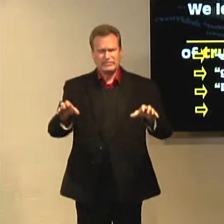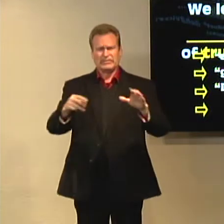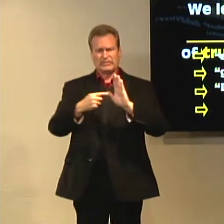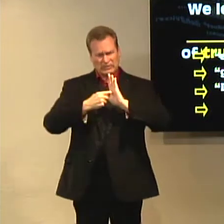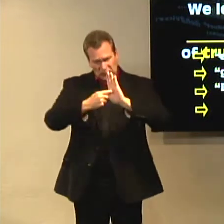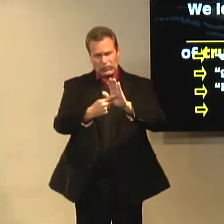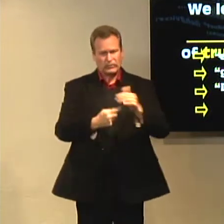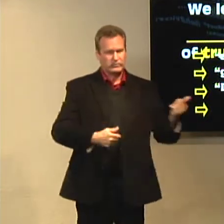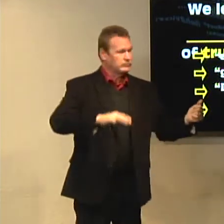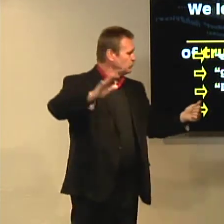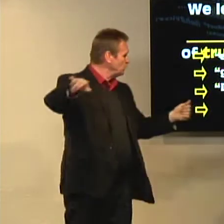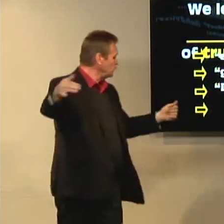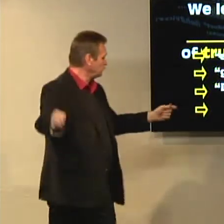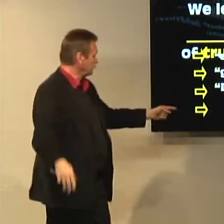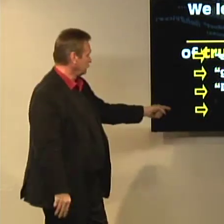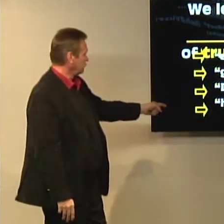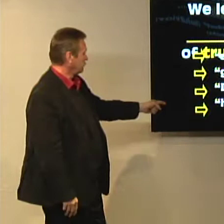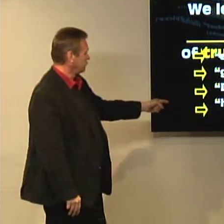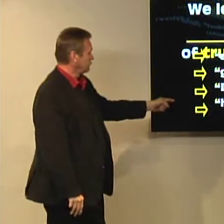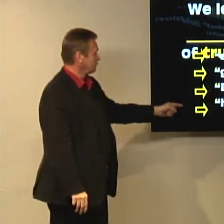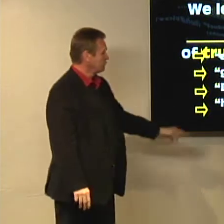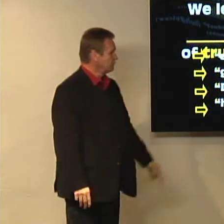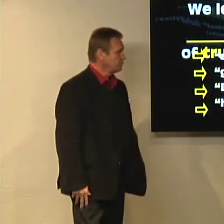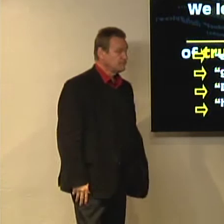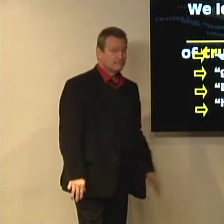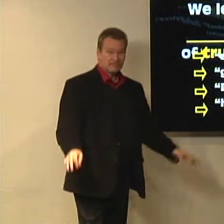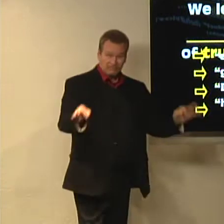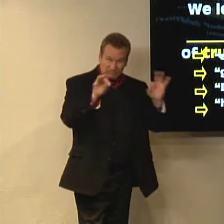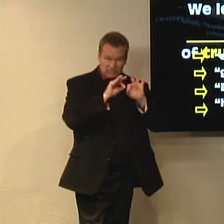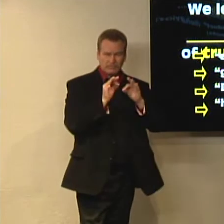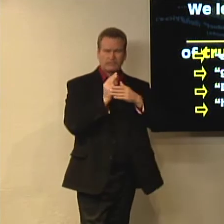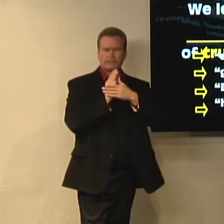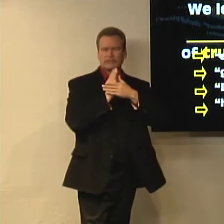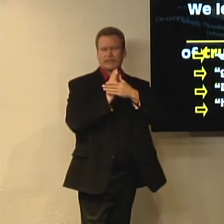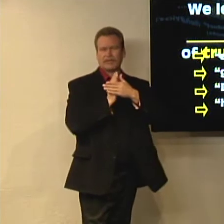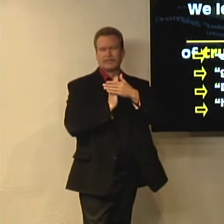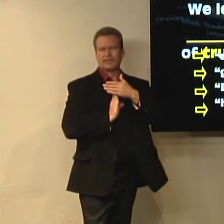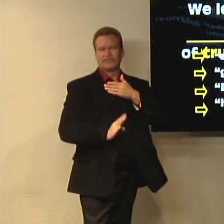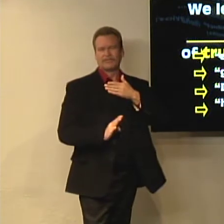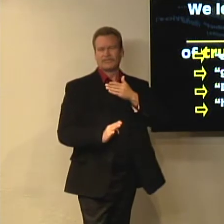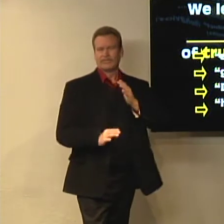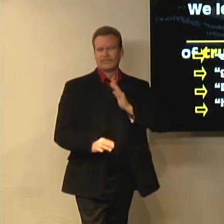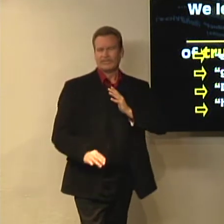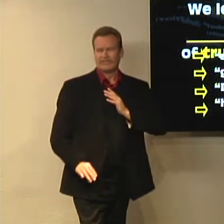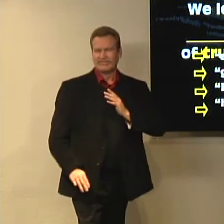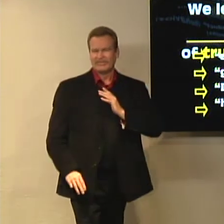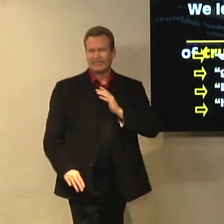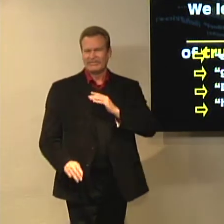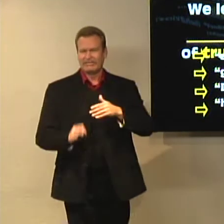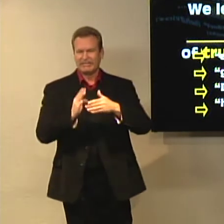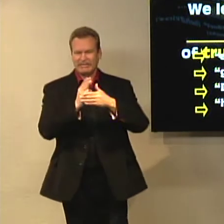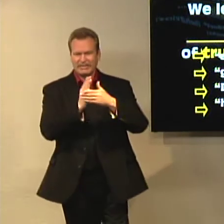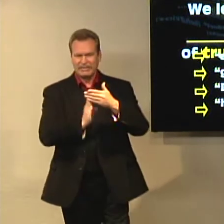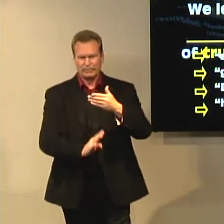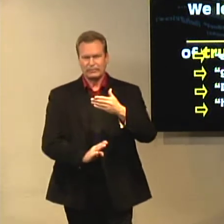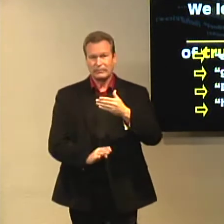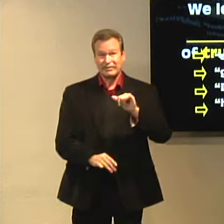He said, come on, show it by your deeds. Also, he said, humility was important. This word that's also